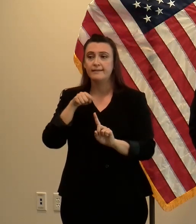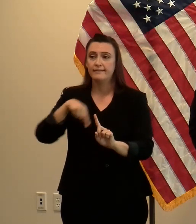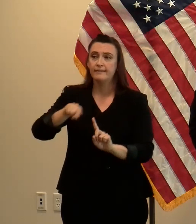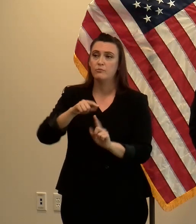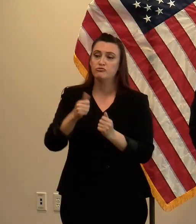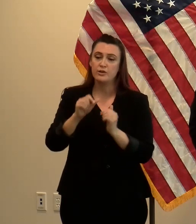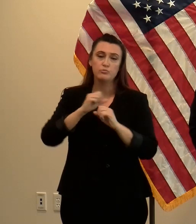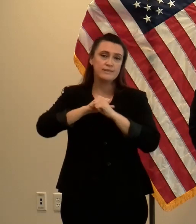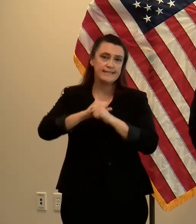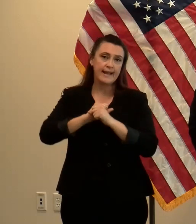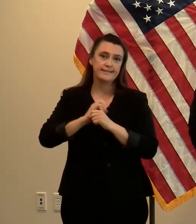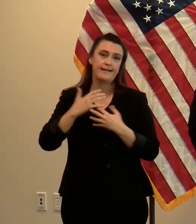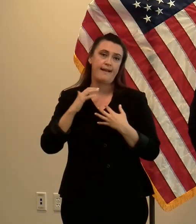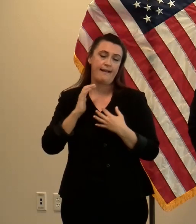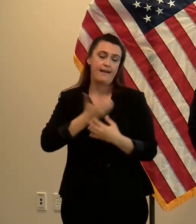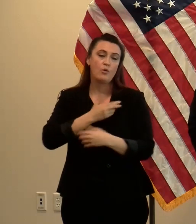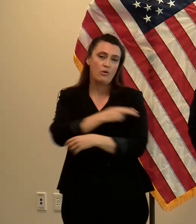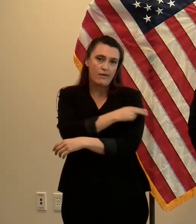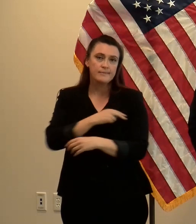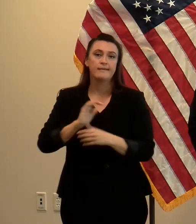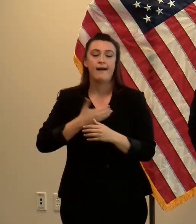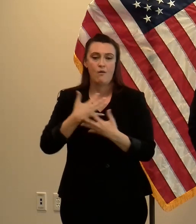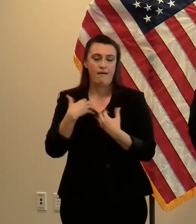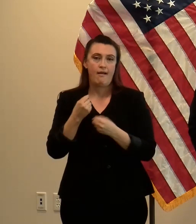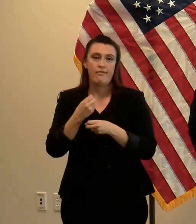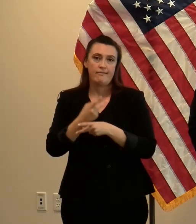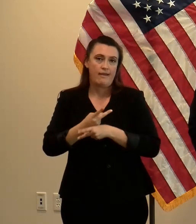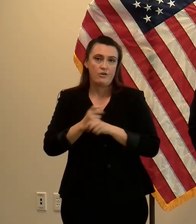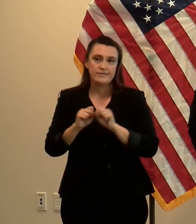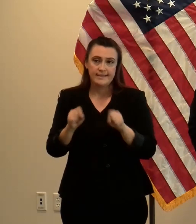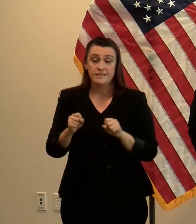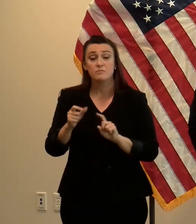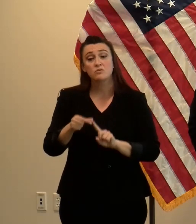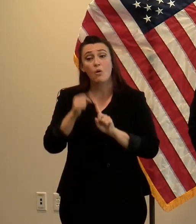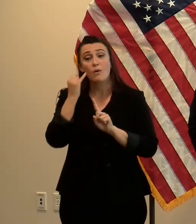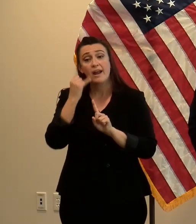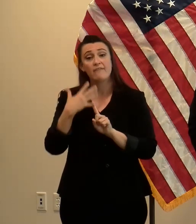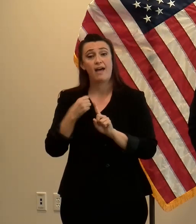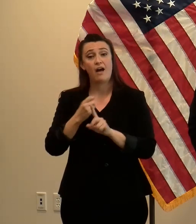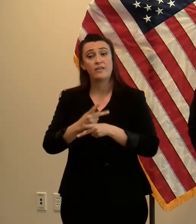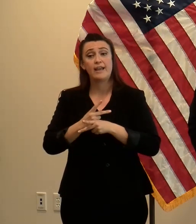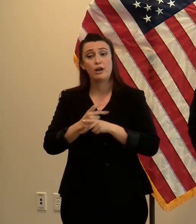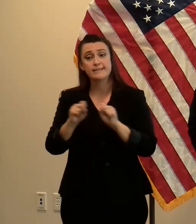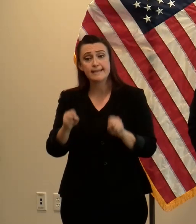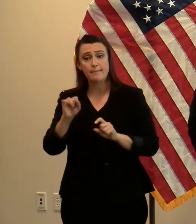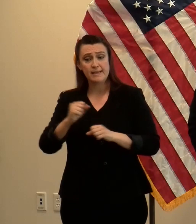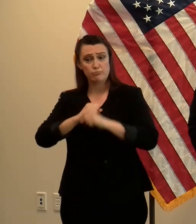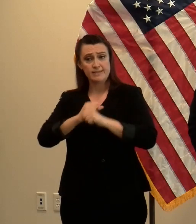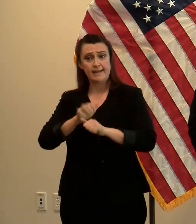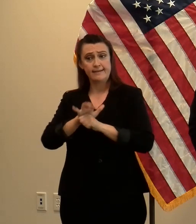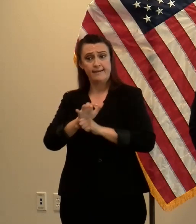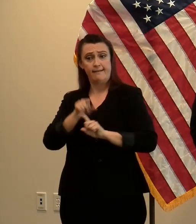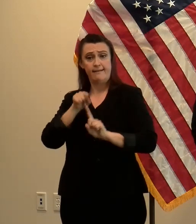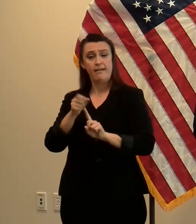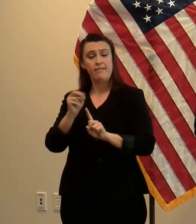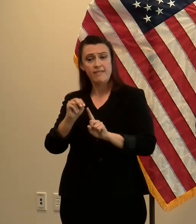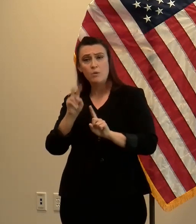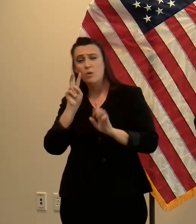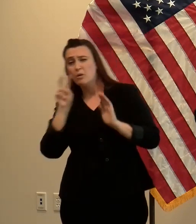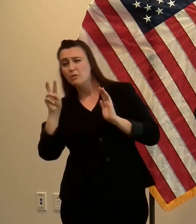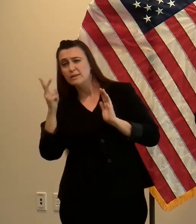trying to protect by doing these mitigation strategies. So as long as our healthcare system is protected, we'll continue to develop